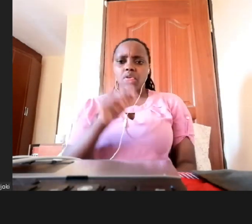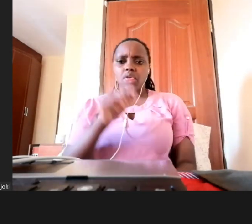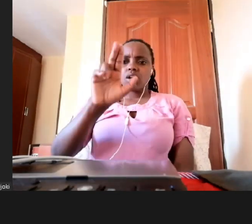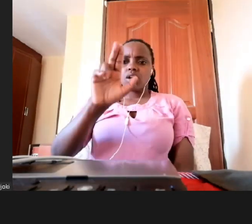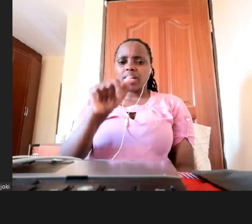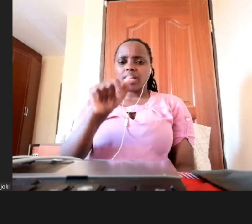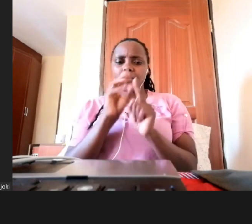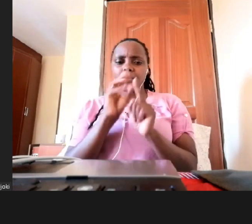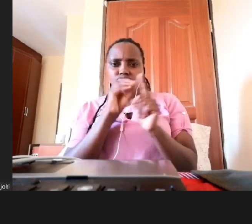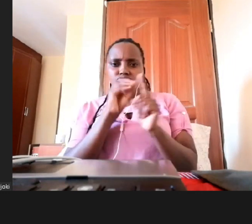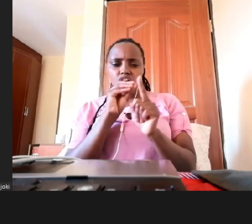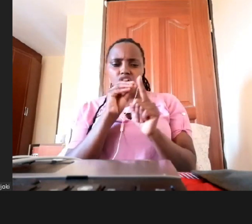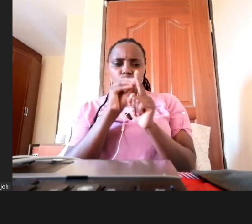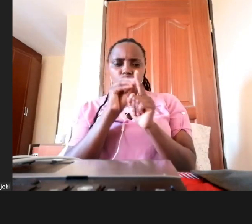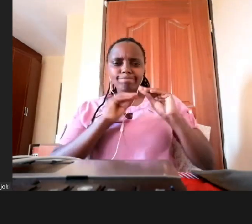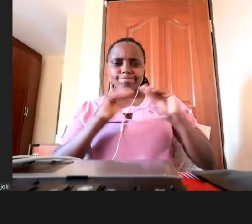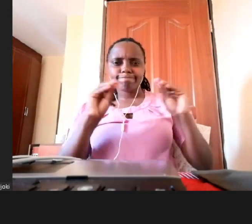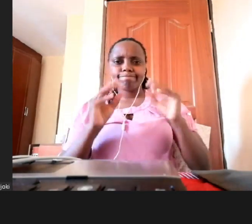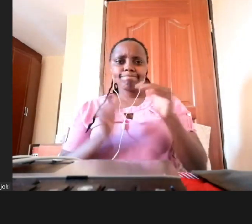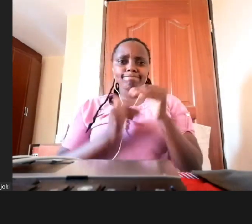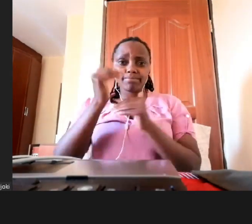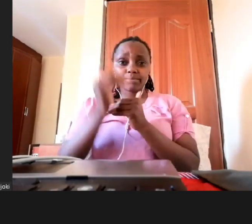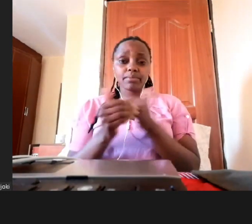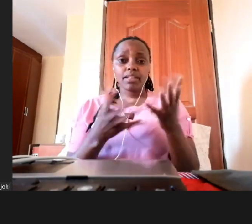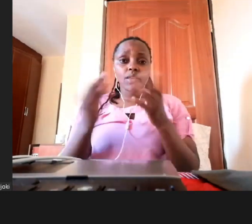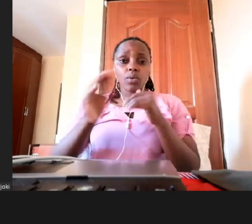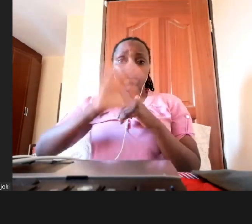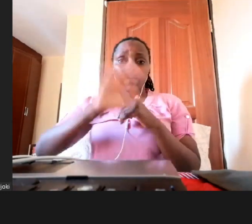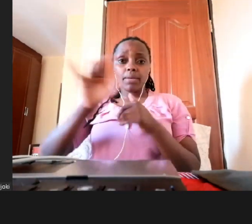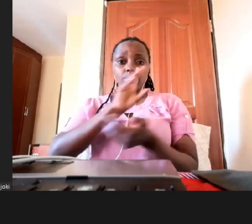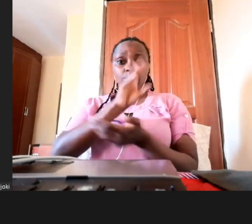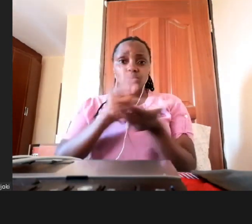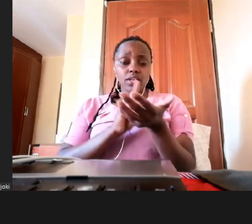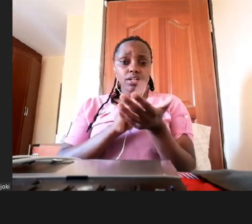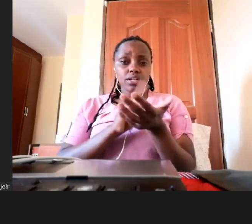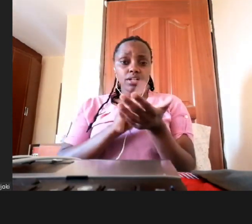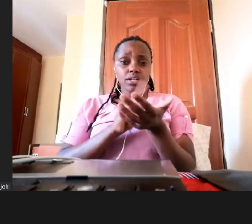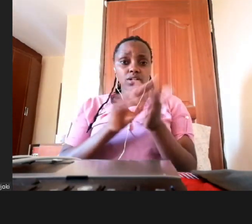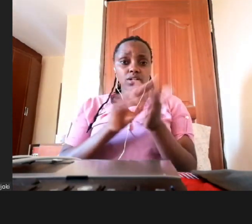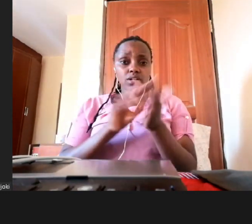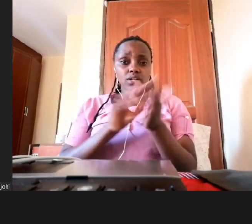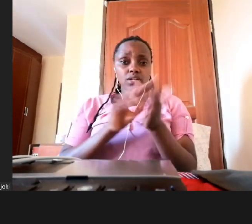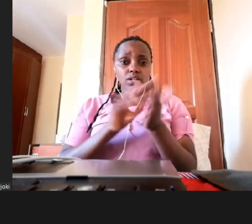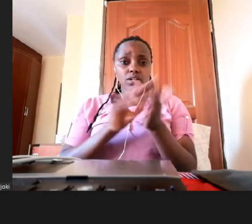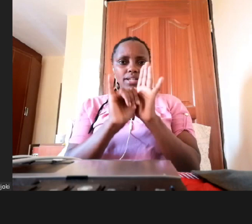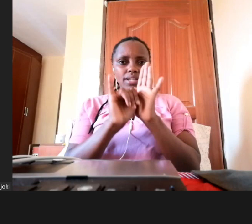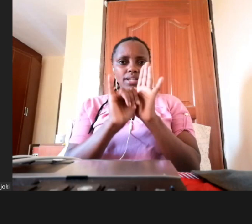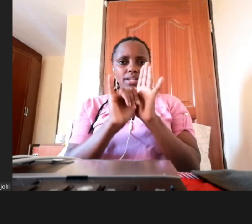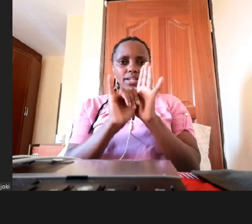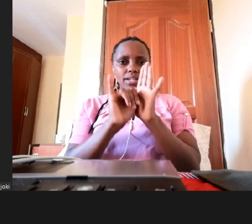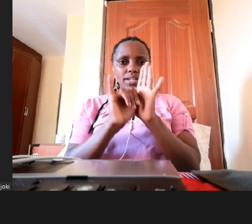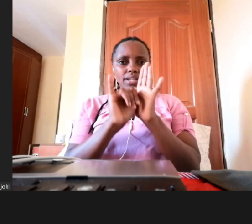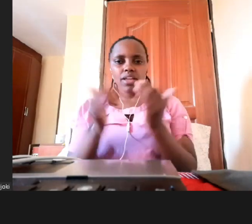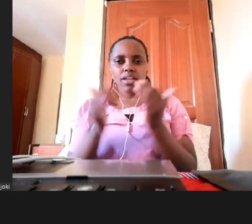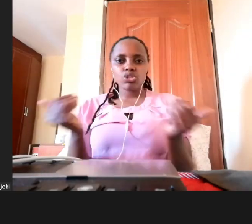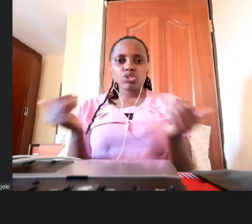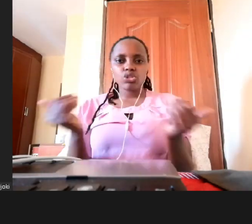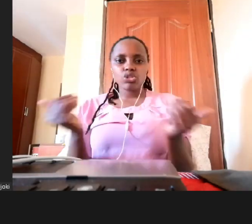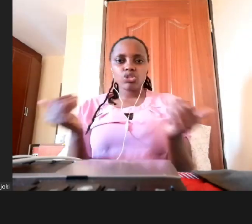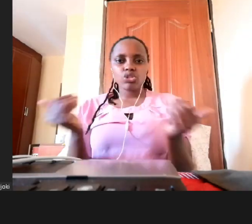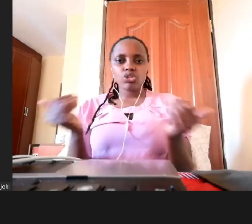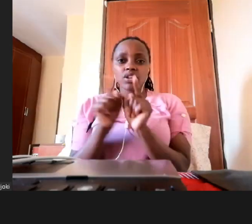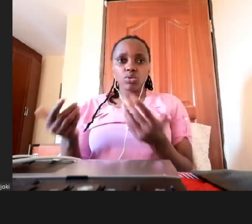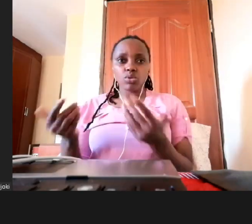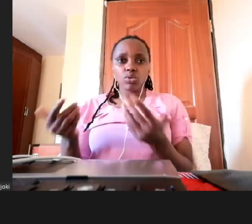them. Then after that, they went back to the district to identify the children and also to get